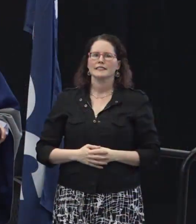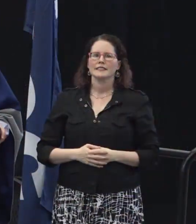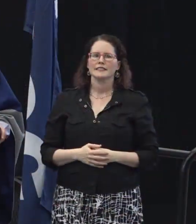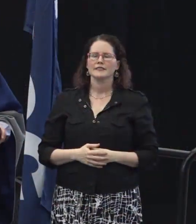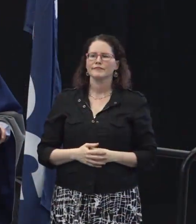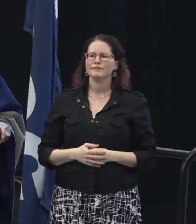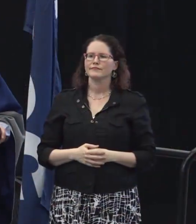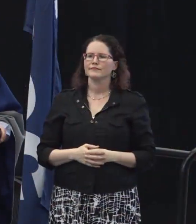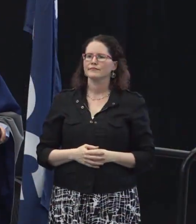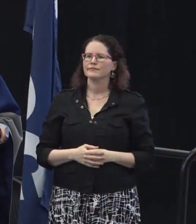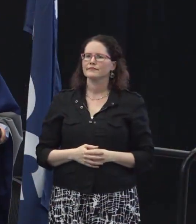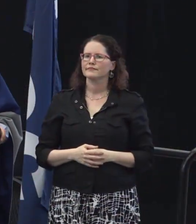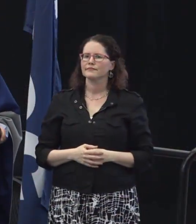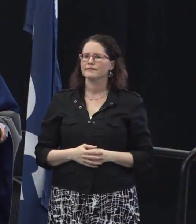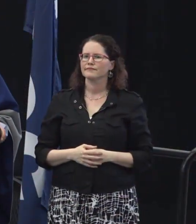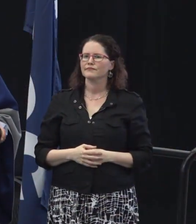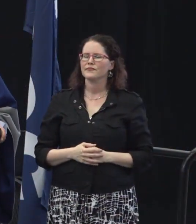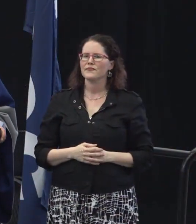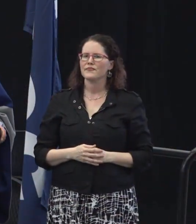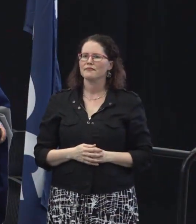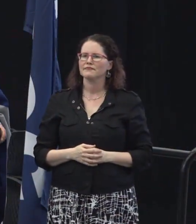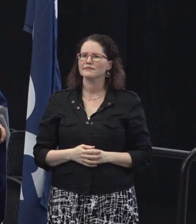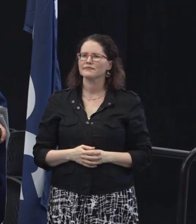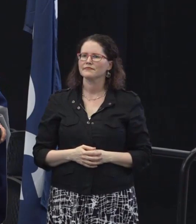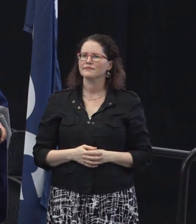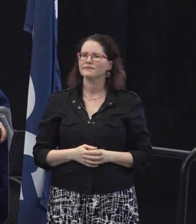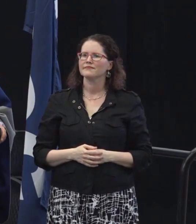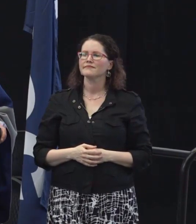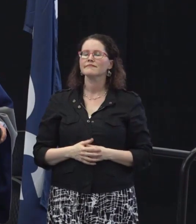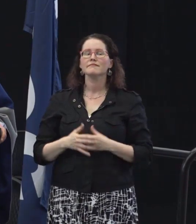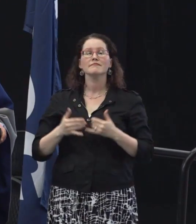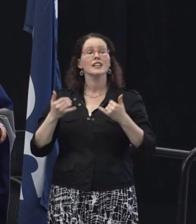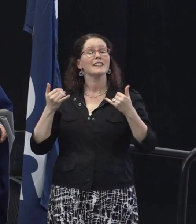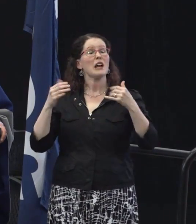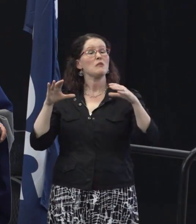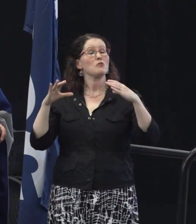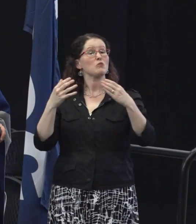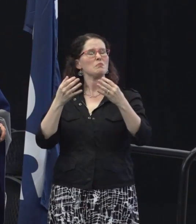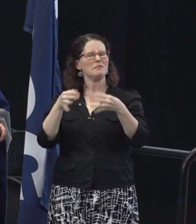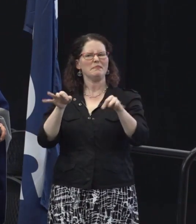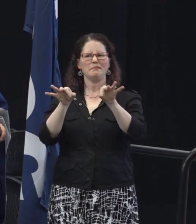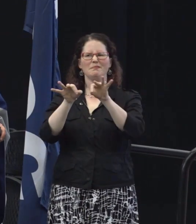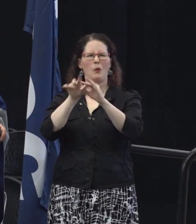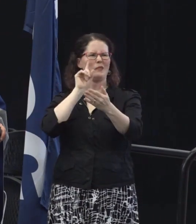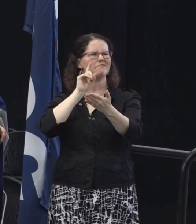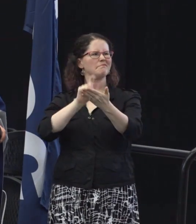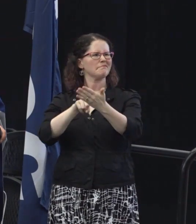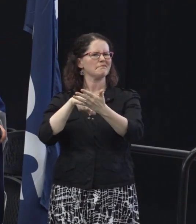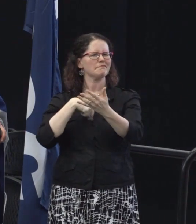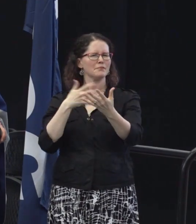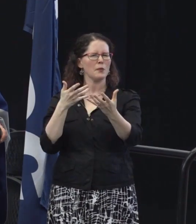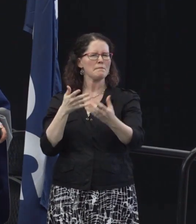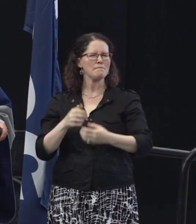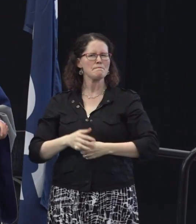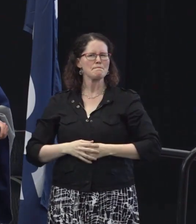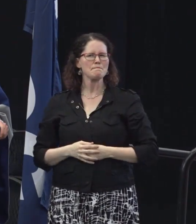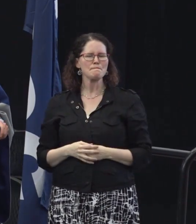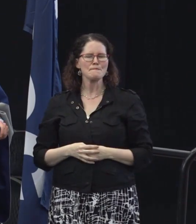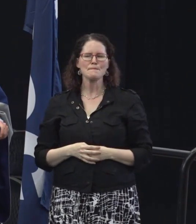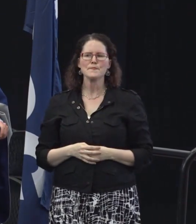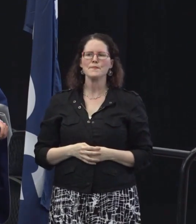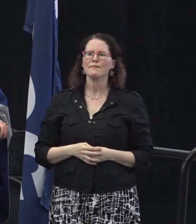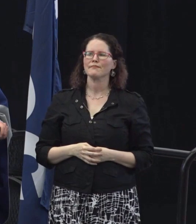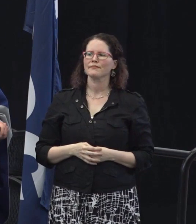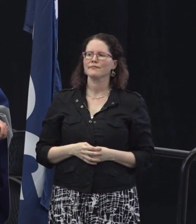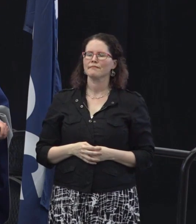And just before I conclude, there's one other important group of individuals joining us this afternoon that I want to recognize.